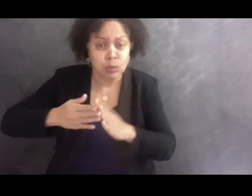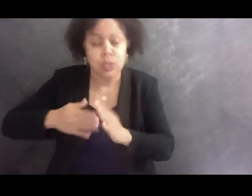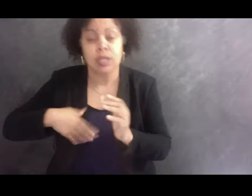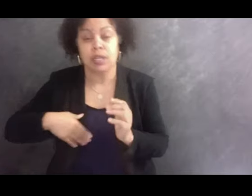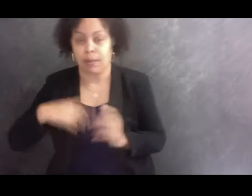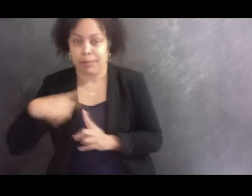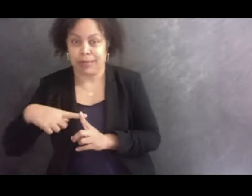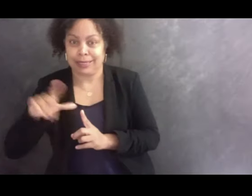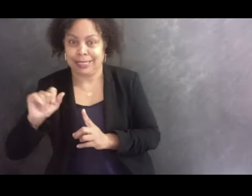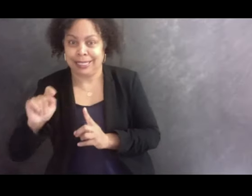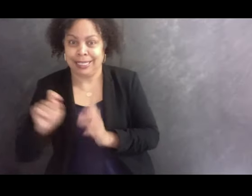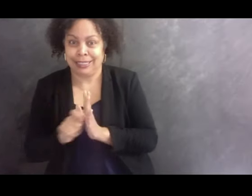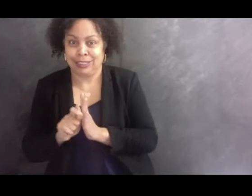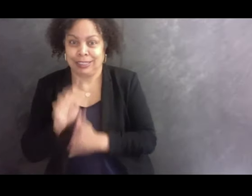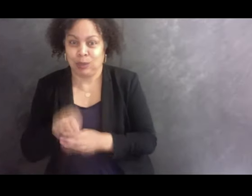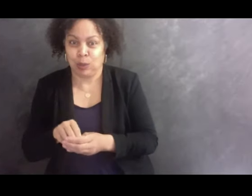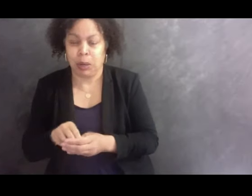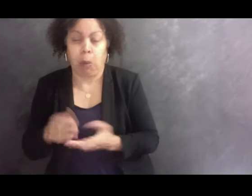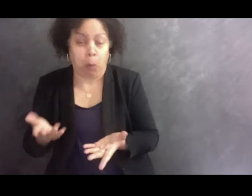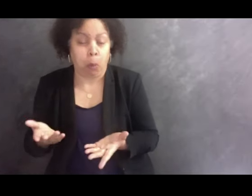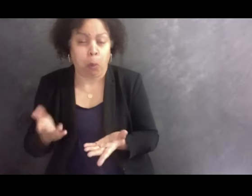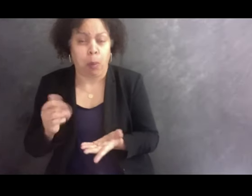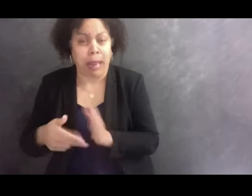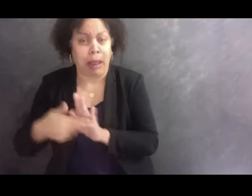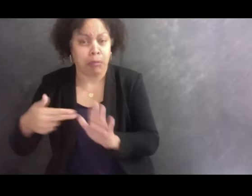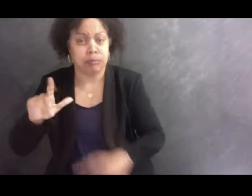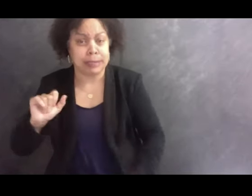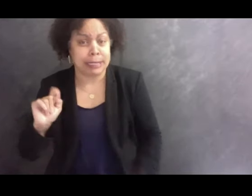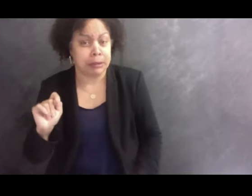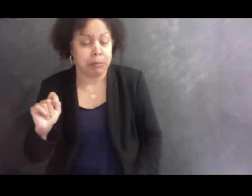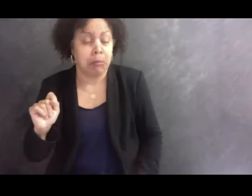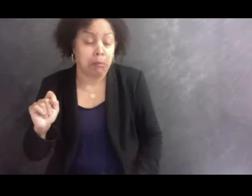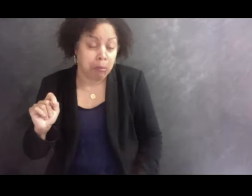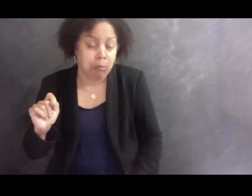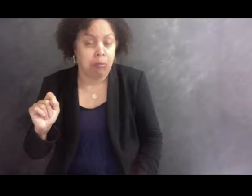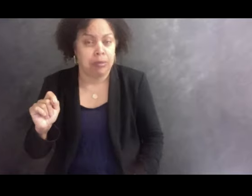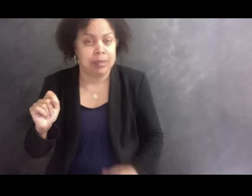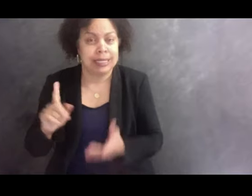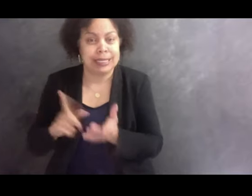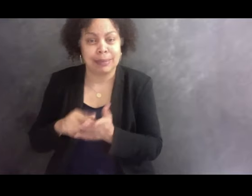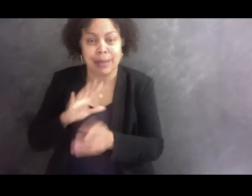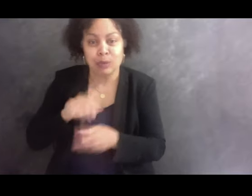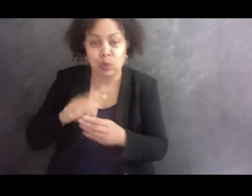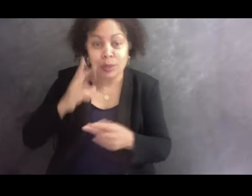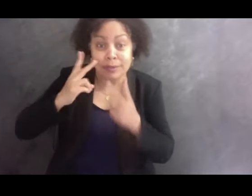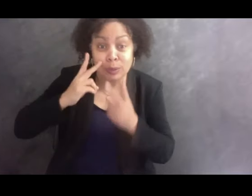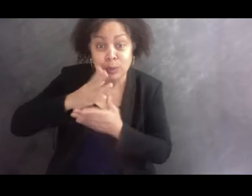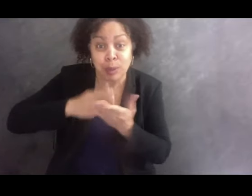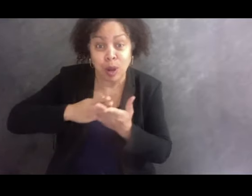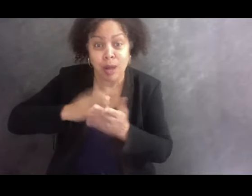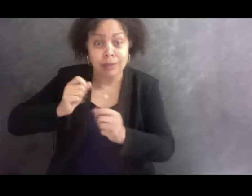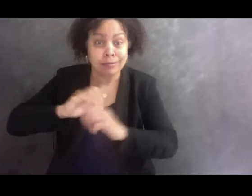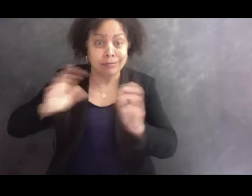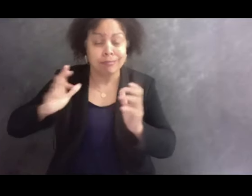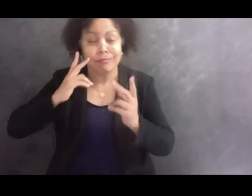could certainly be evaluated within the criteria of literature. It might be something if it contains visual components, though, that might also